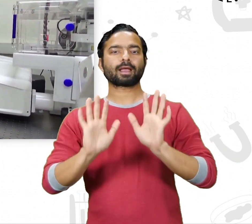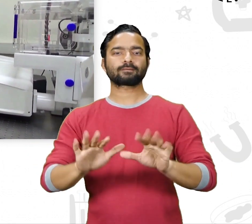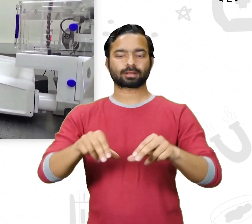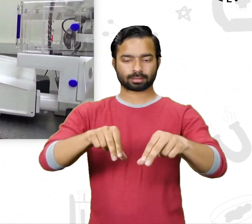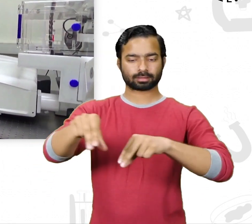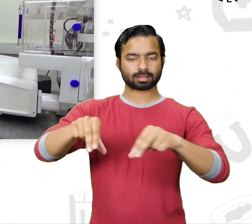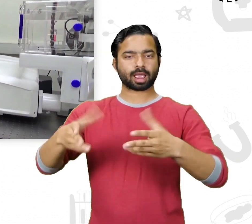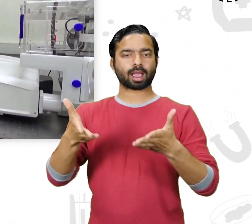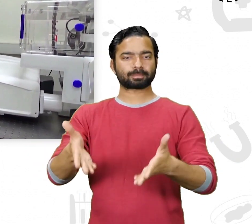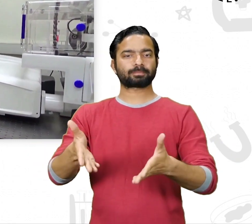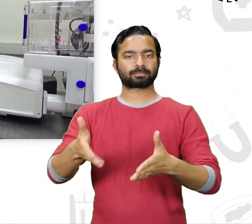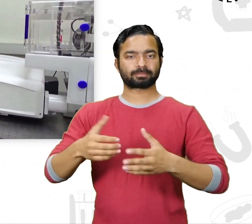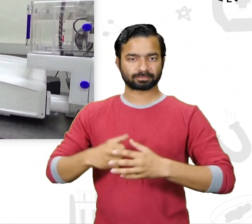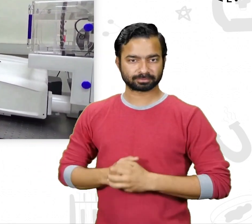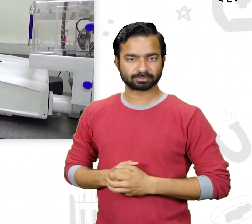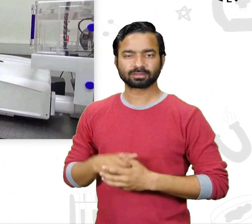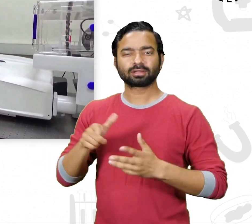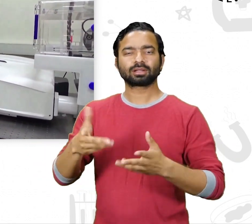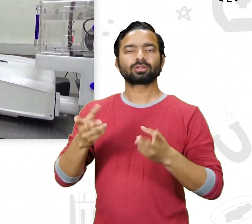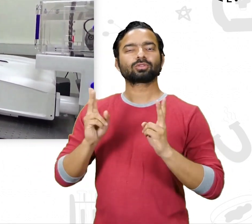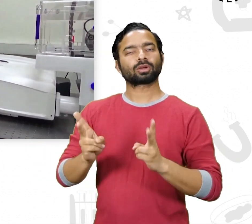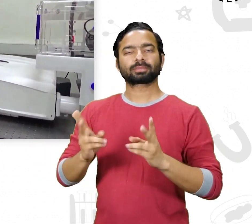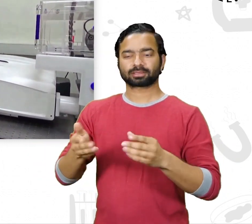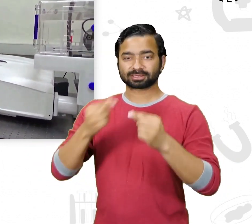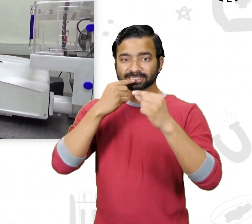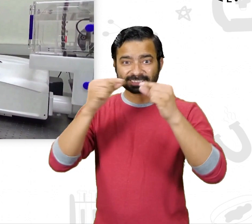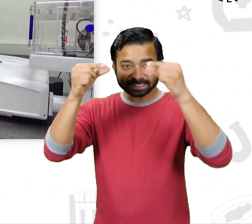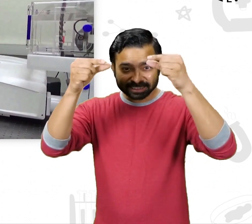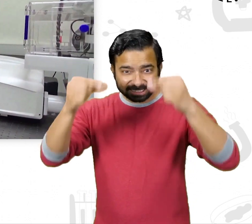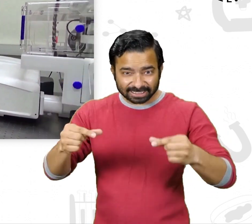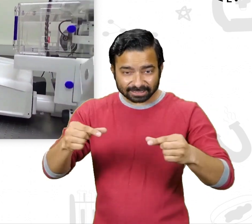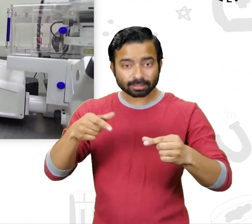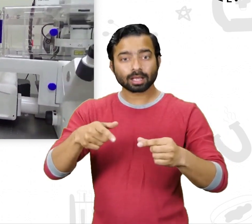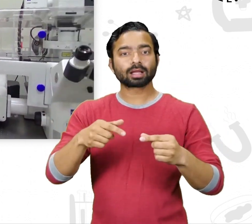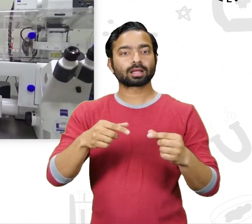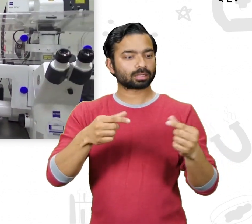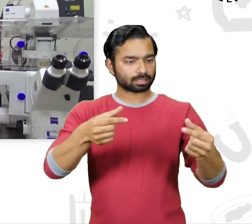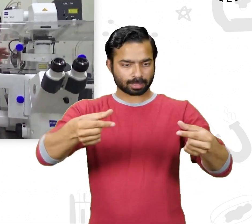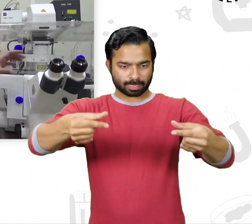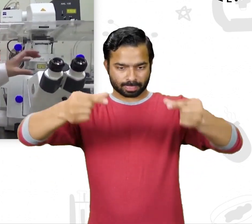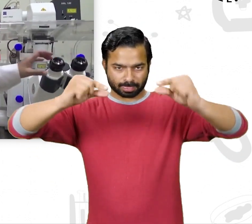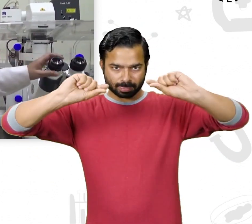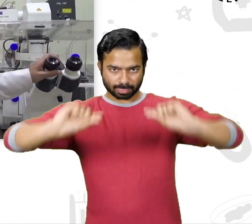the fluorescent lamp, and this is for the laser sources. And these are the